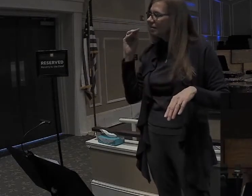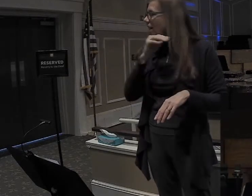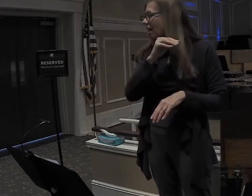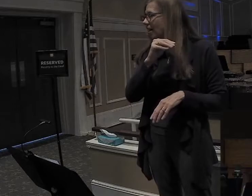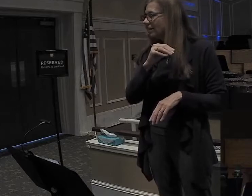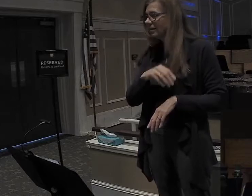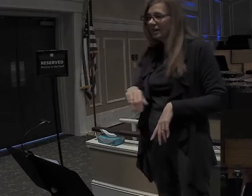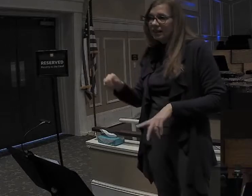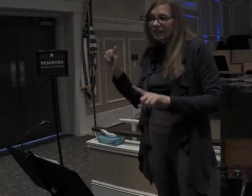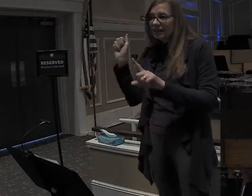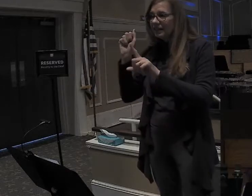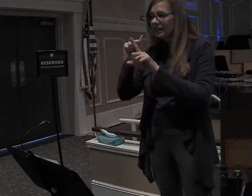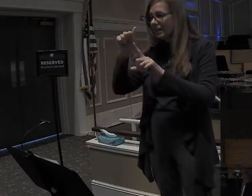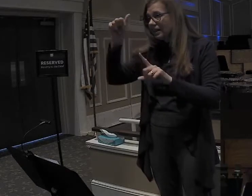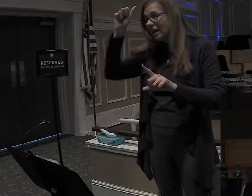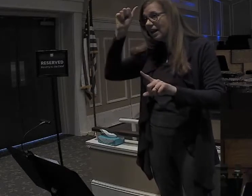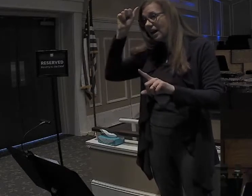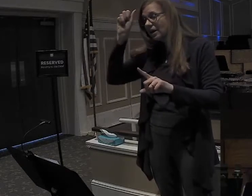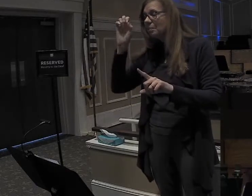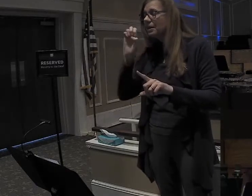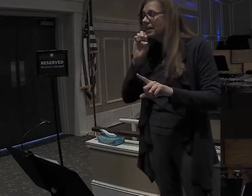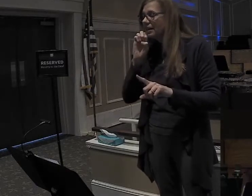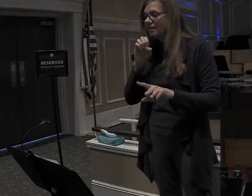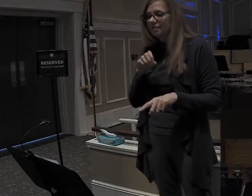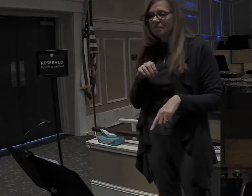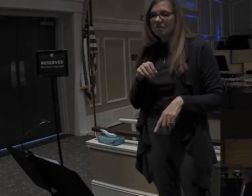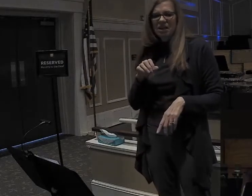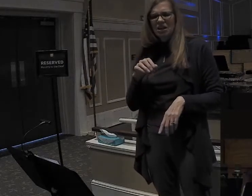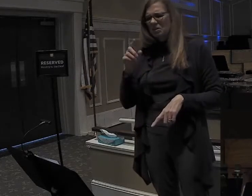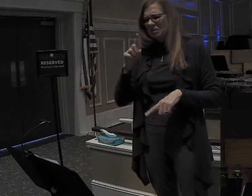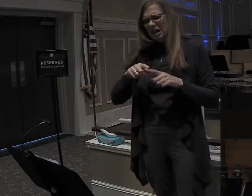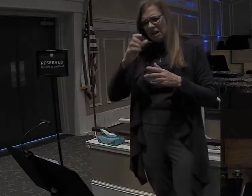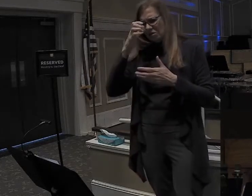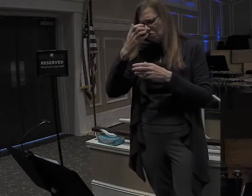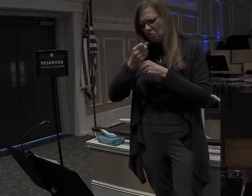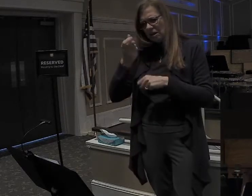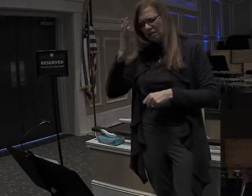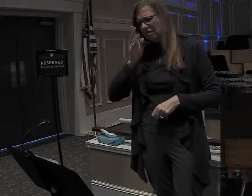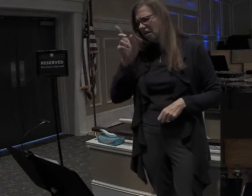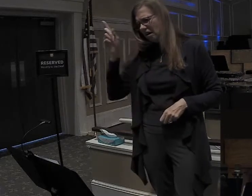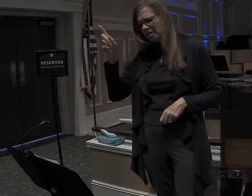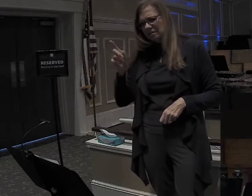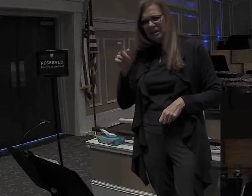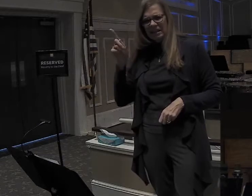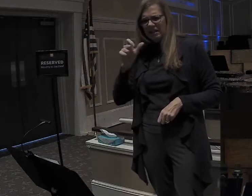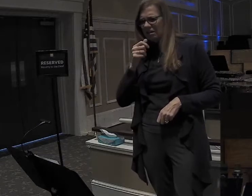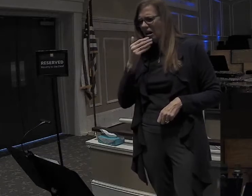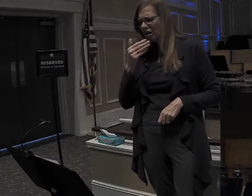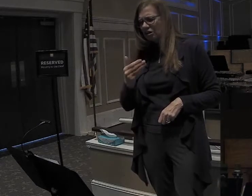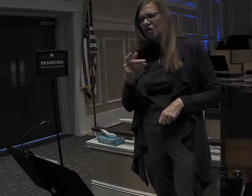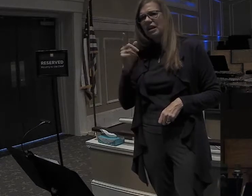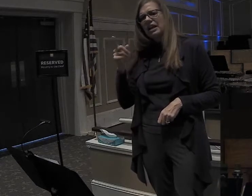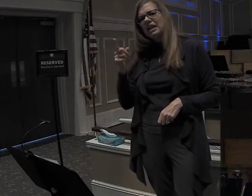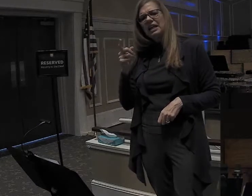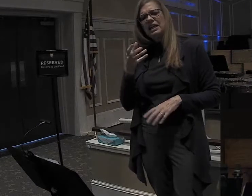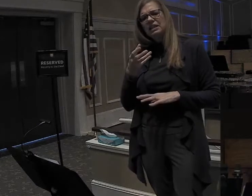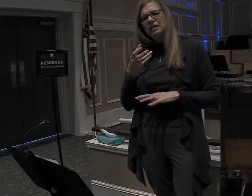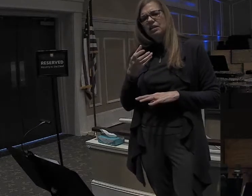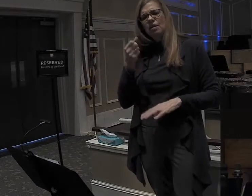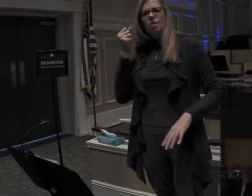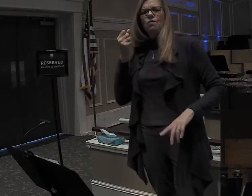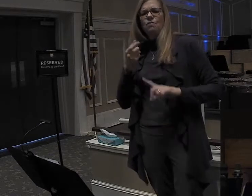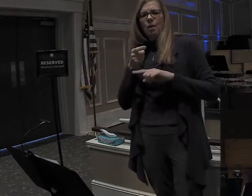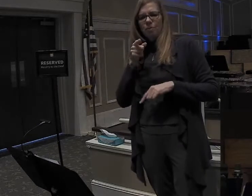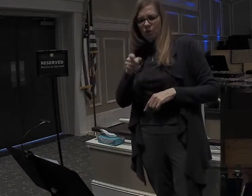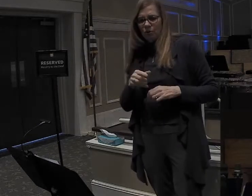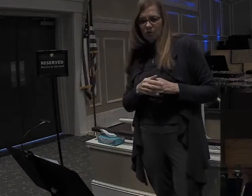Eve. That God cannot be trusted. That God is not really good. That God is holding out on you. That God